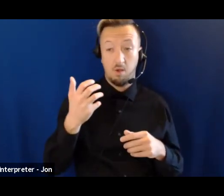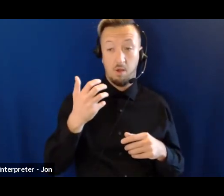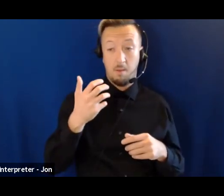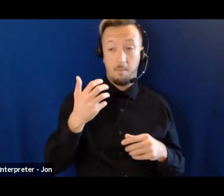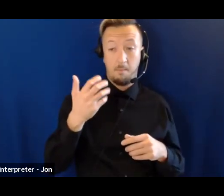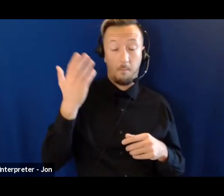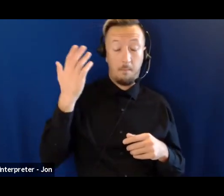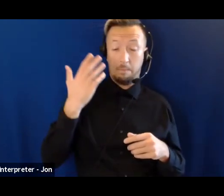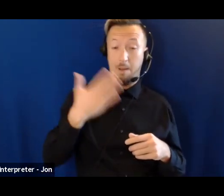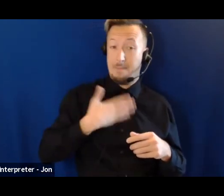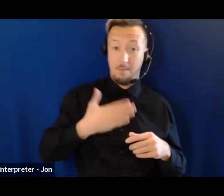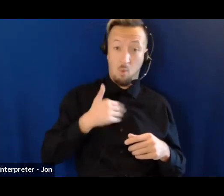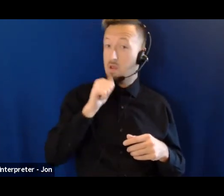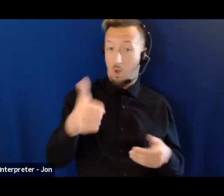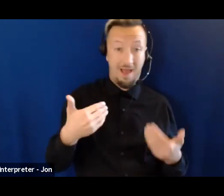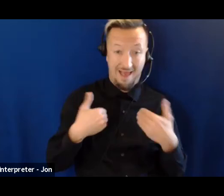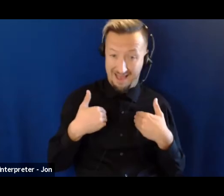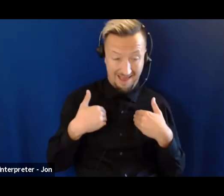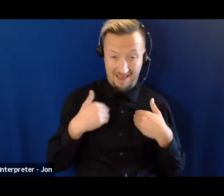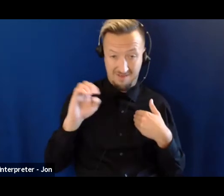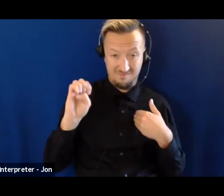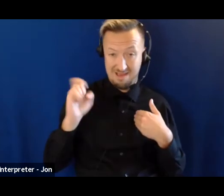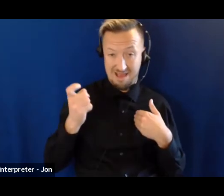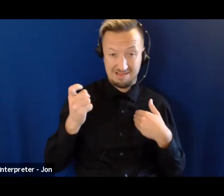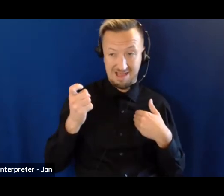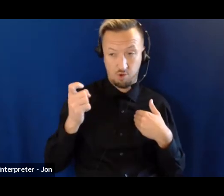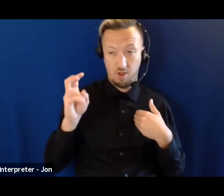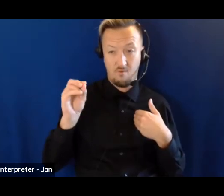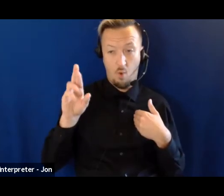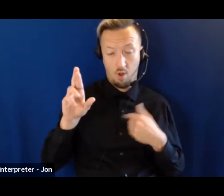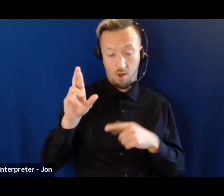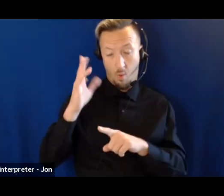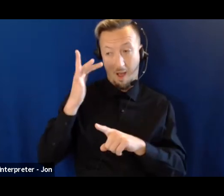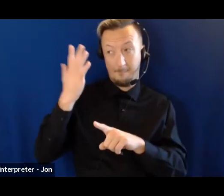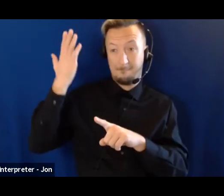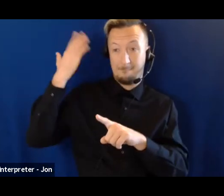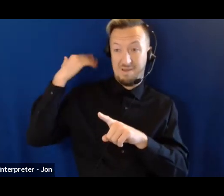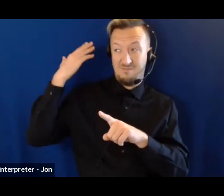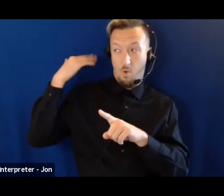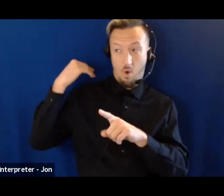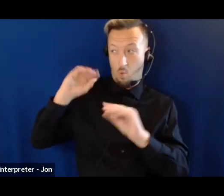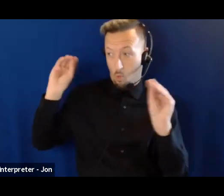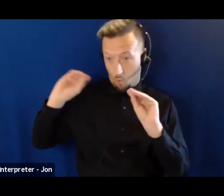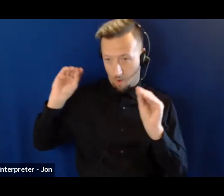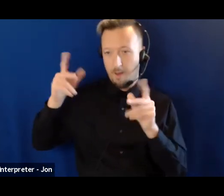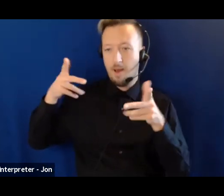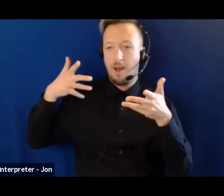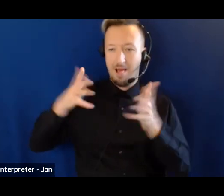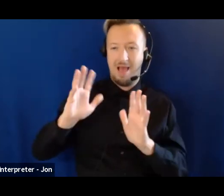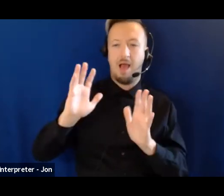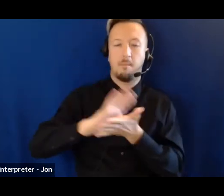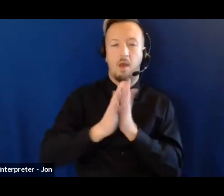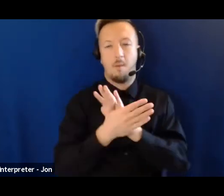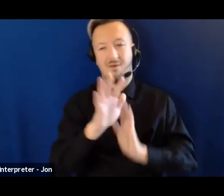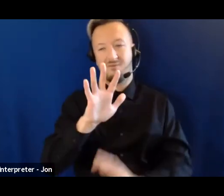as the lack of an executive order allowed us to become a 501c3 that we could not have